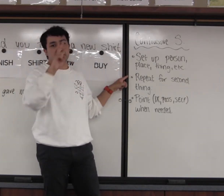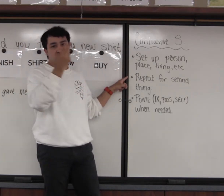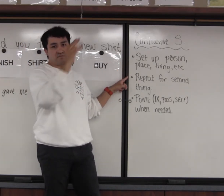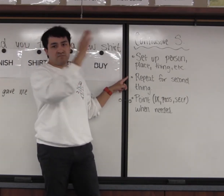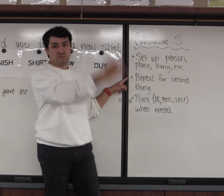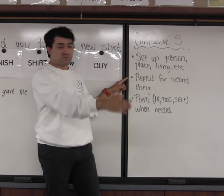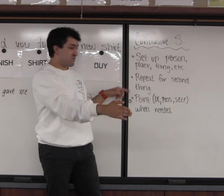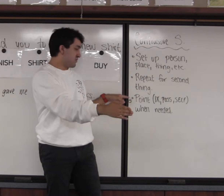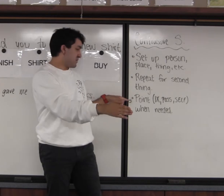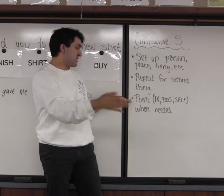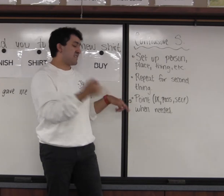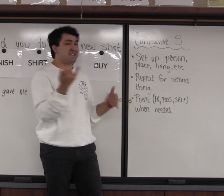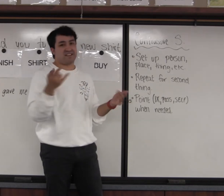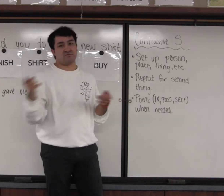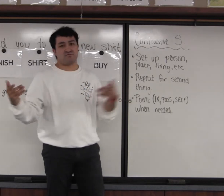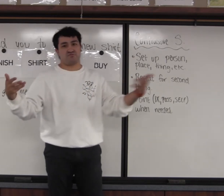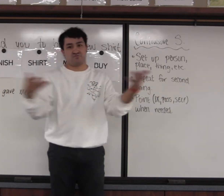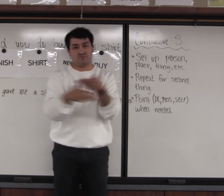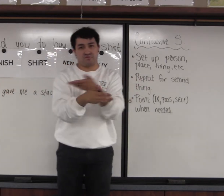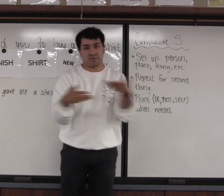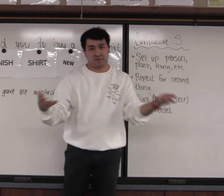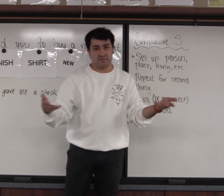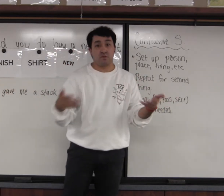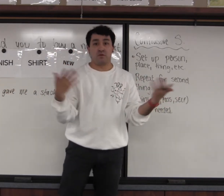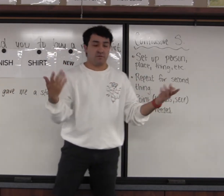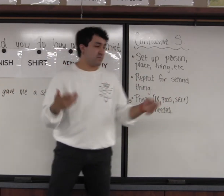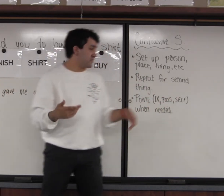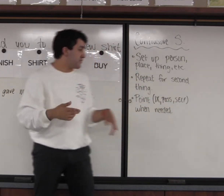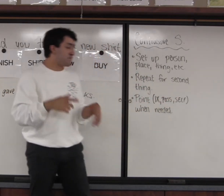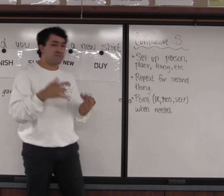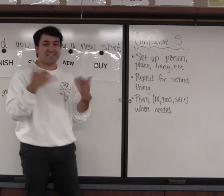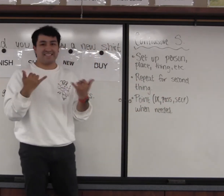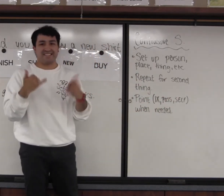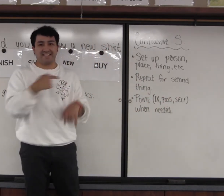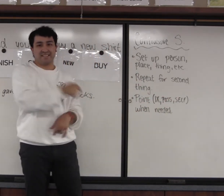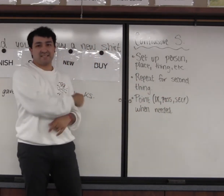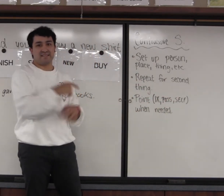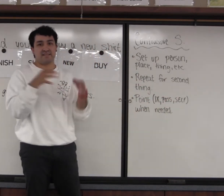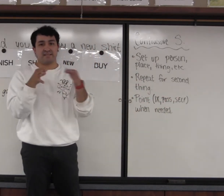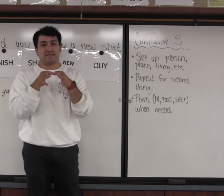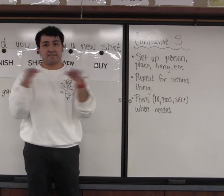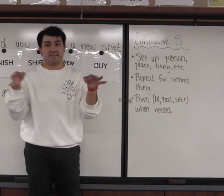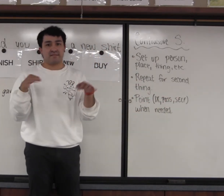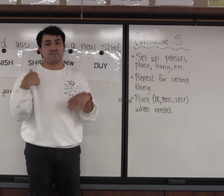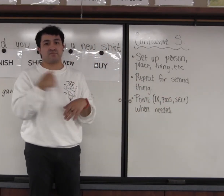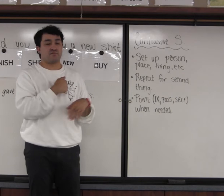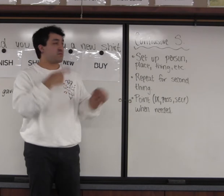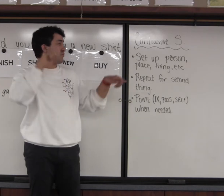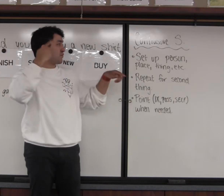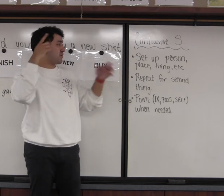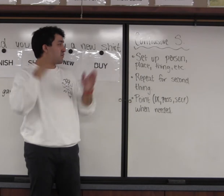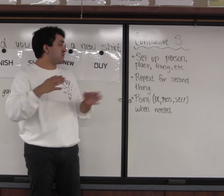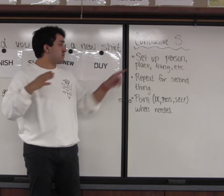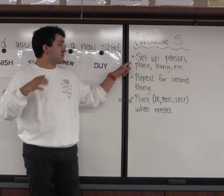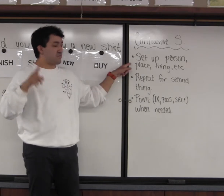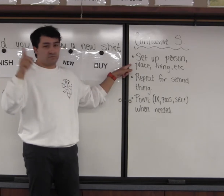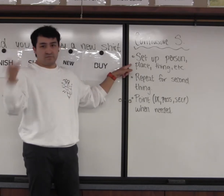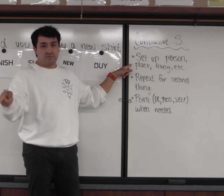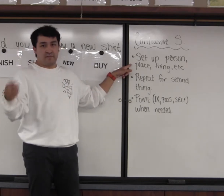things. First thing is setting up the person, then repeat for the second thing or second person, and then some pointing. So in this sentence, we have the